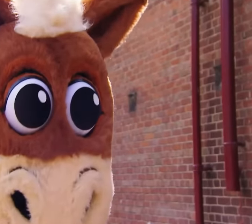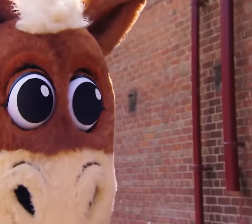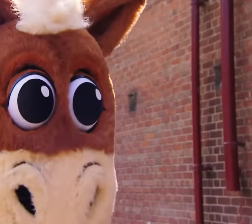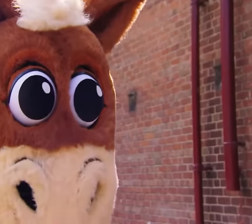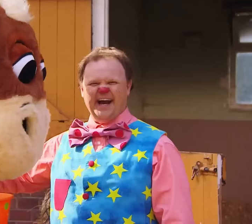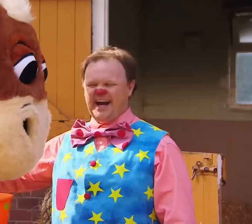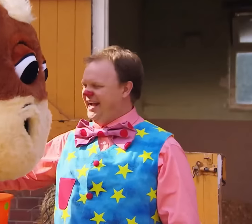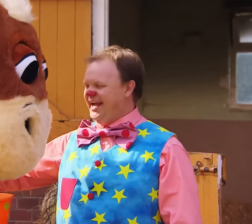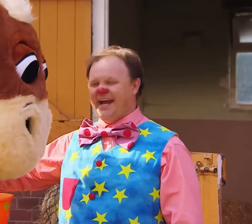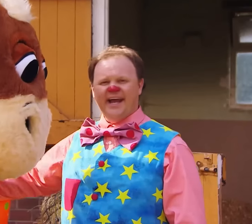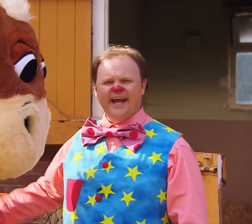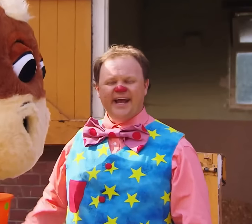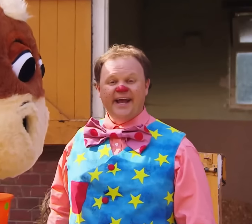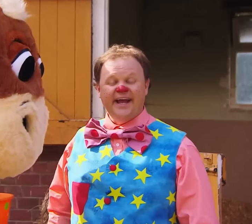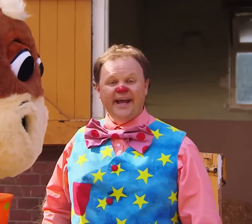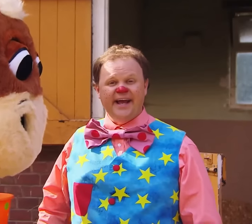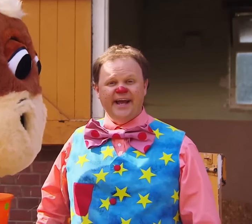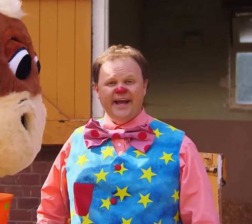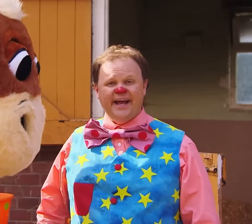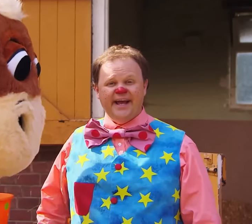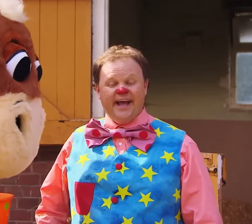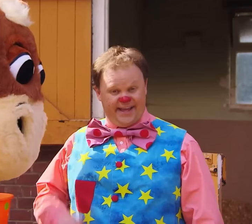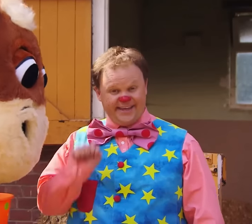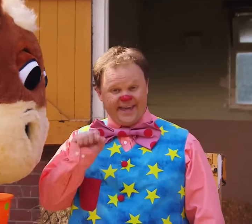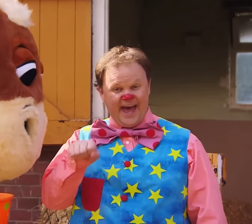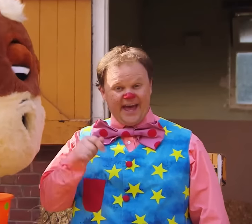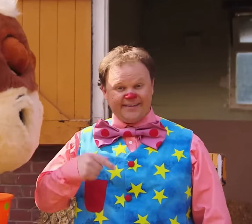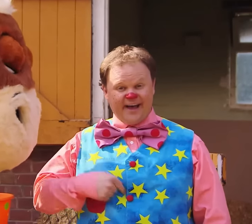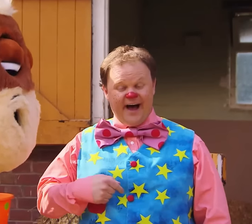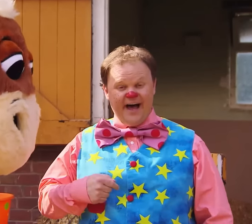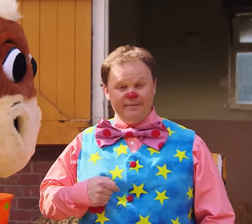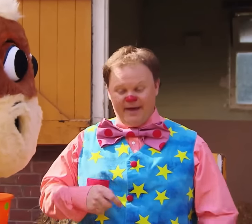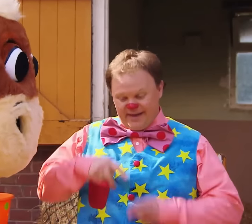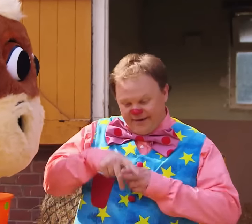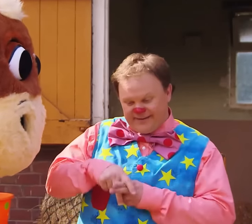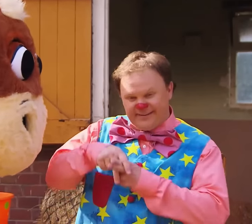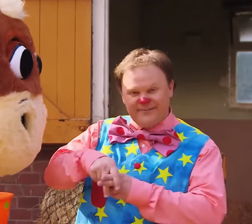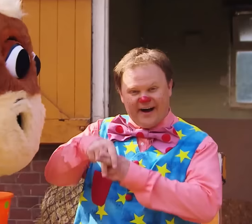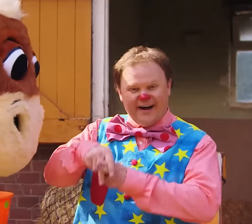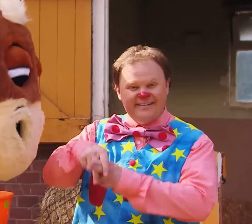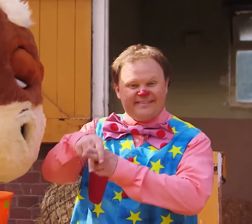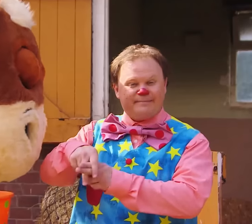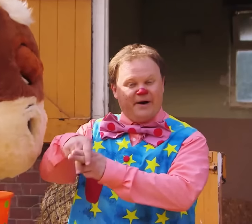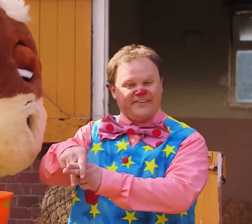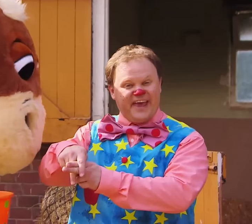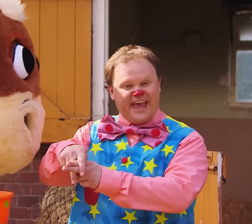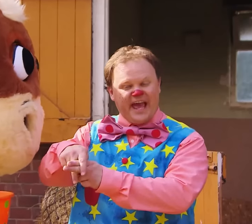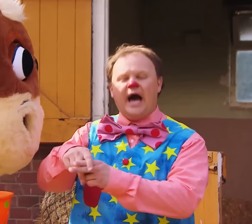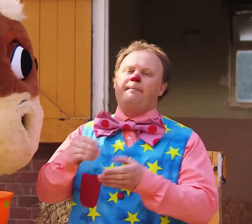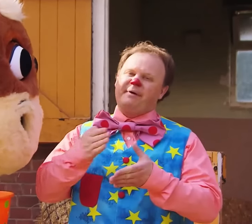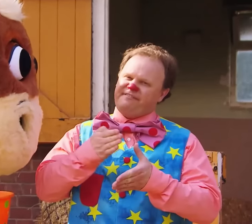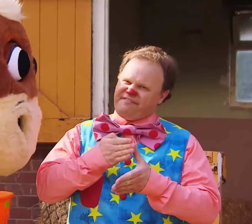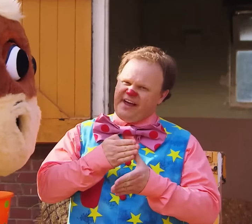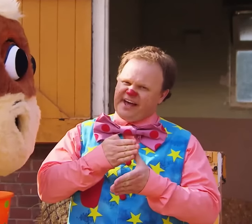Are you going to ride Spotty, Mr Tumble? Yes, I'm going to ride Spotty. But